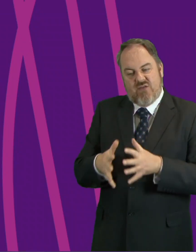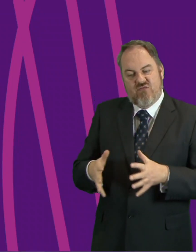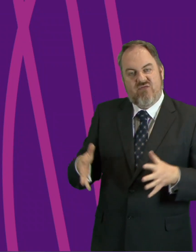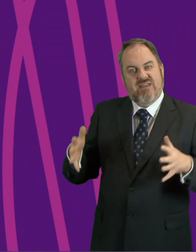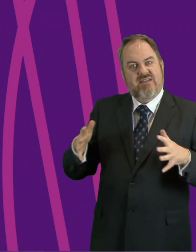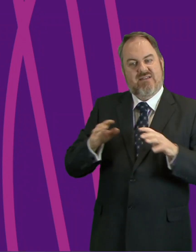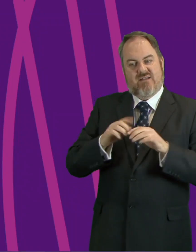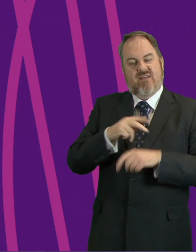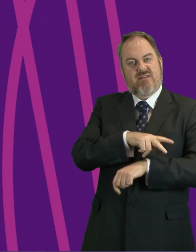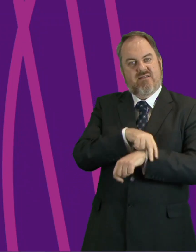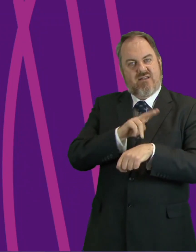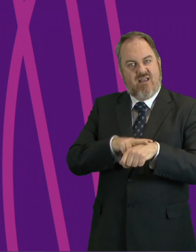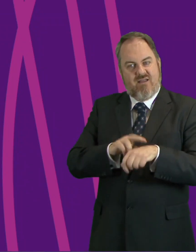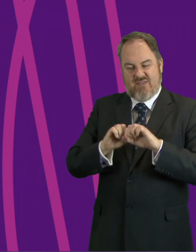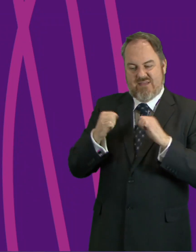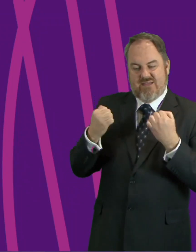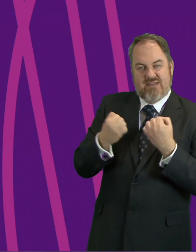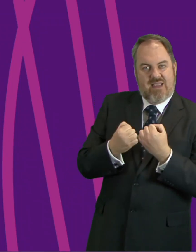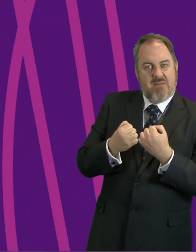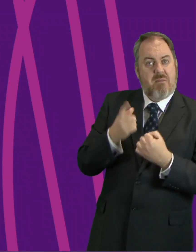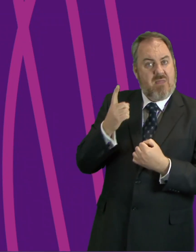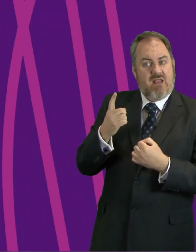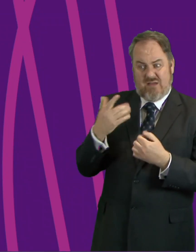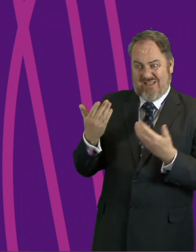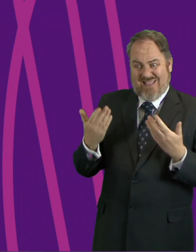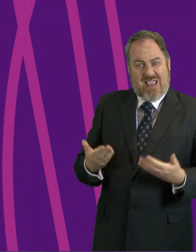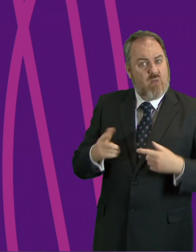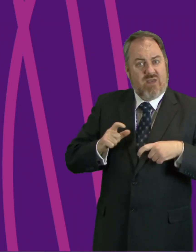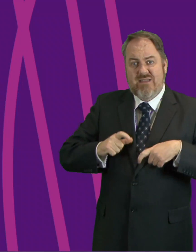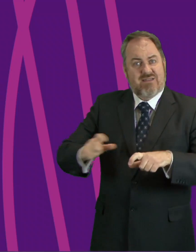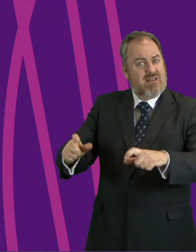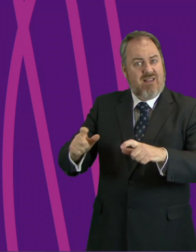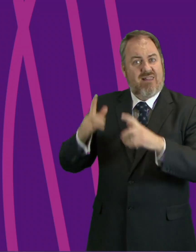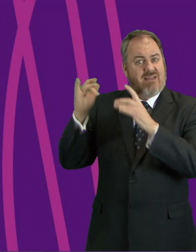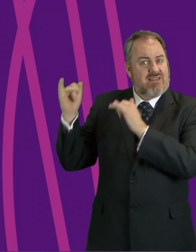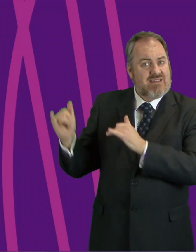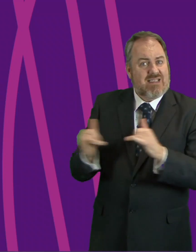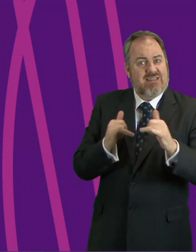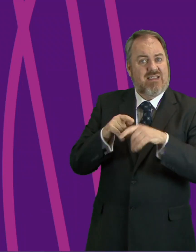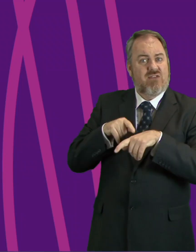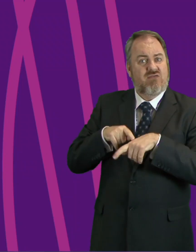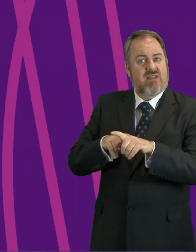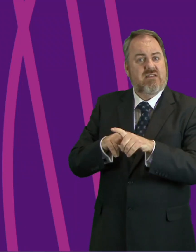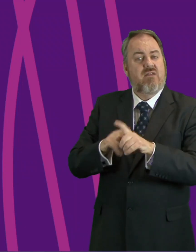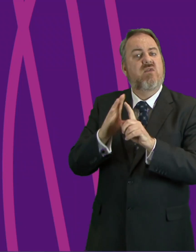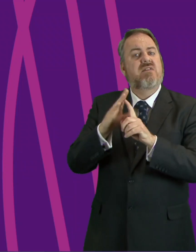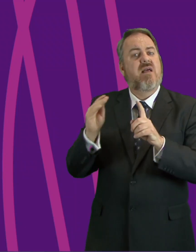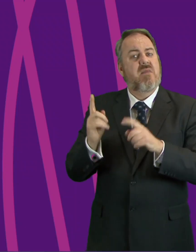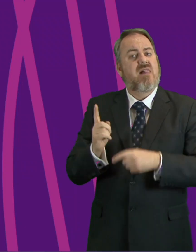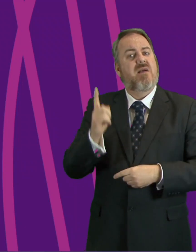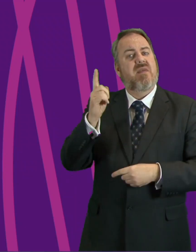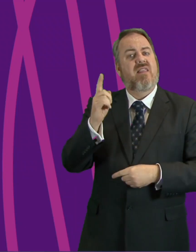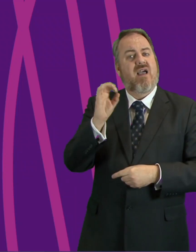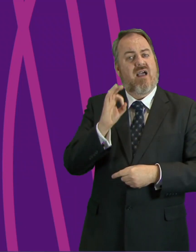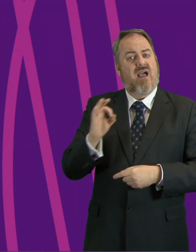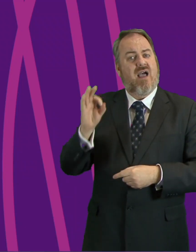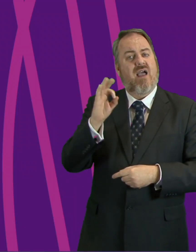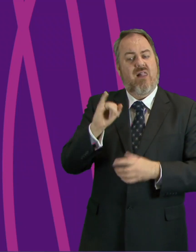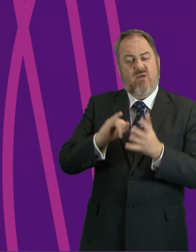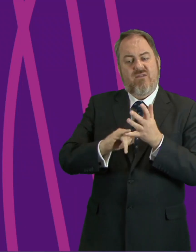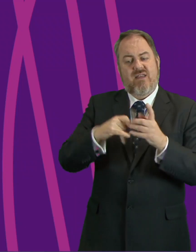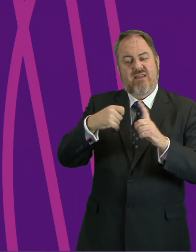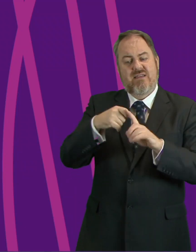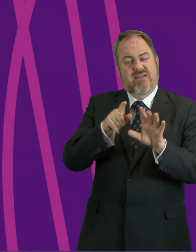of May, but there is testing and tracing happening right now in Scotland. In Skye, for example, with the outbreak in the care home